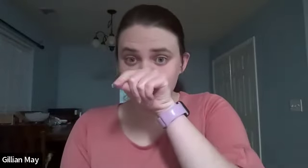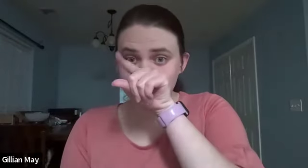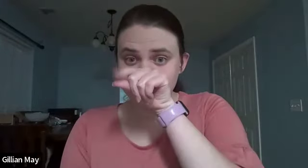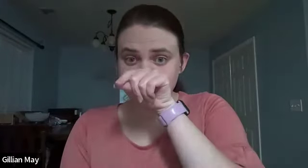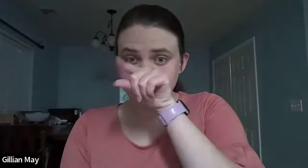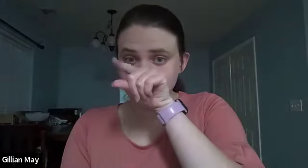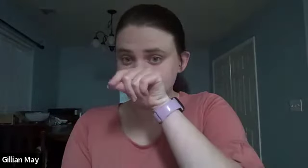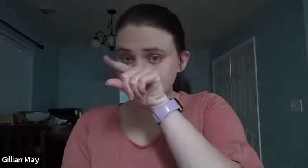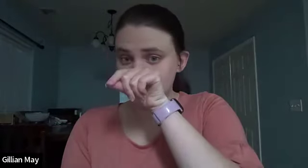bird.